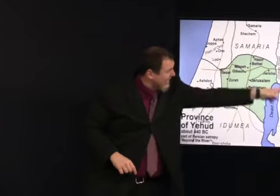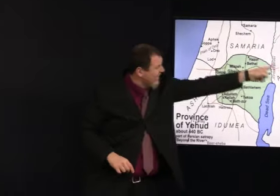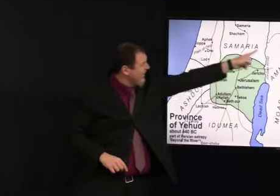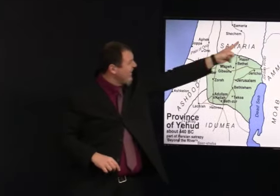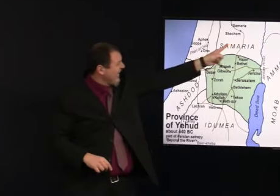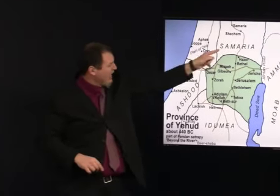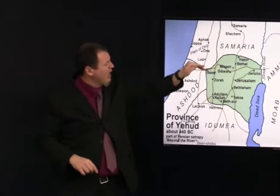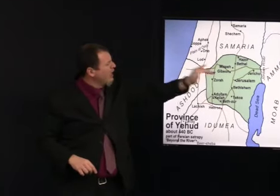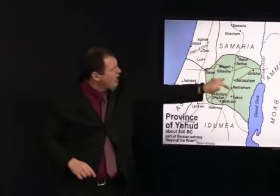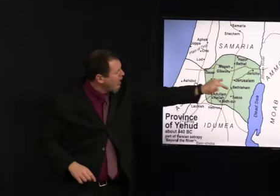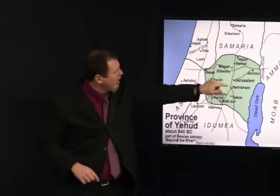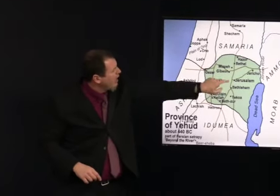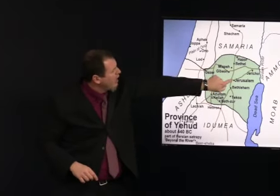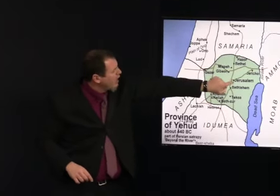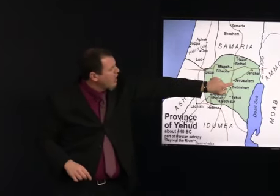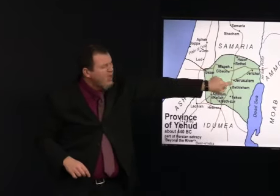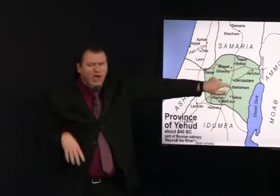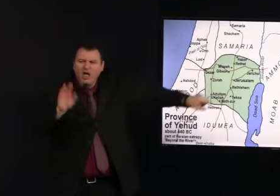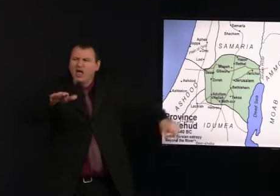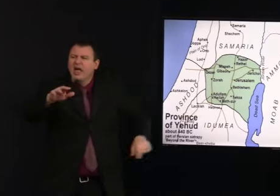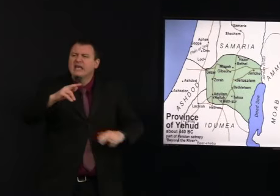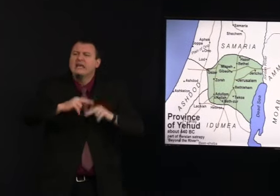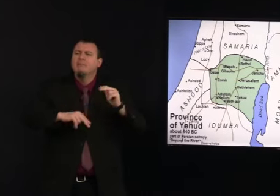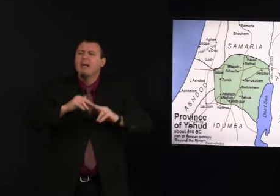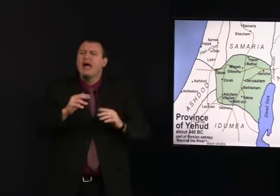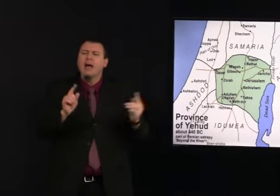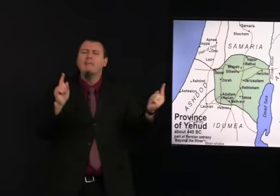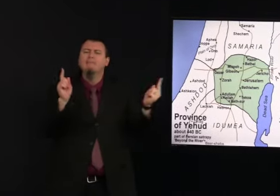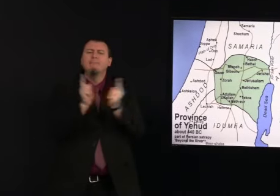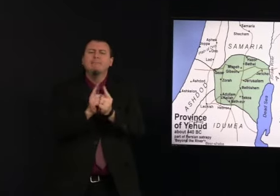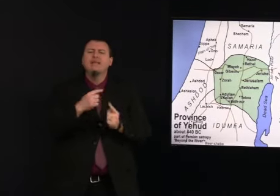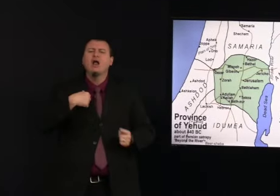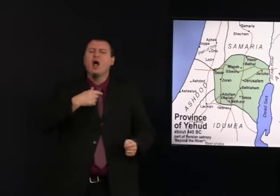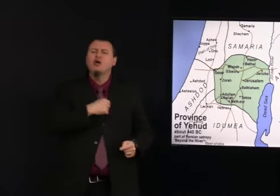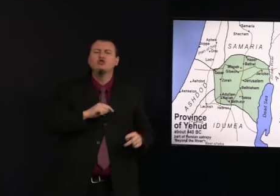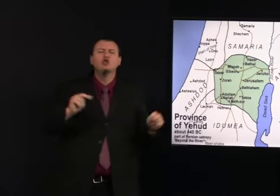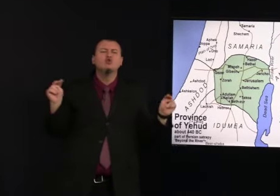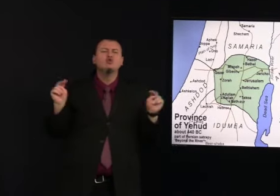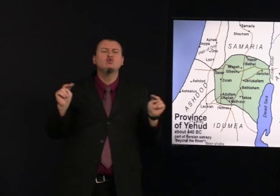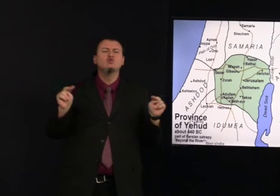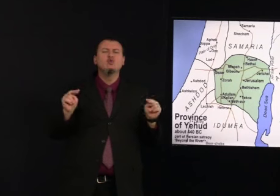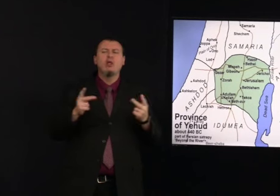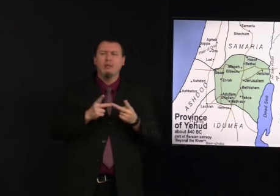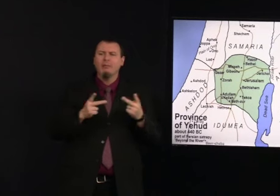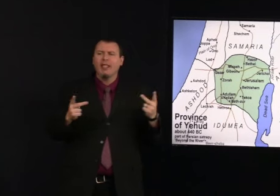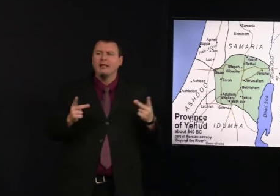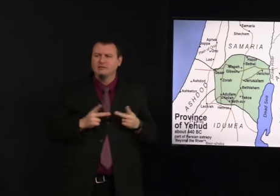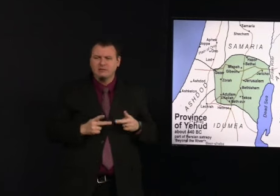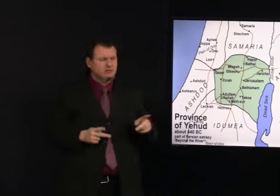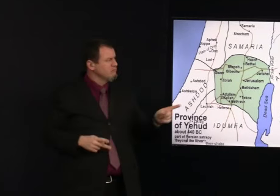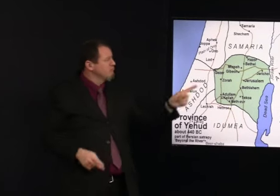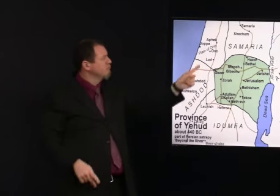these surrounding places are their Jerusalem's enemies. So they're saying,